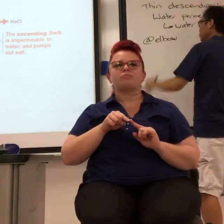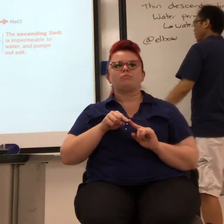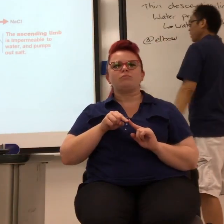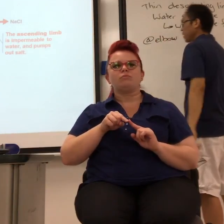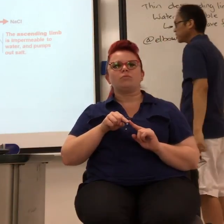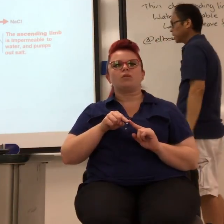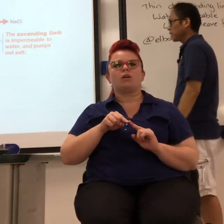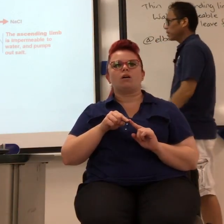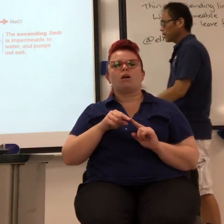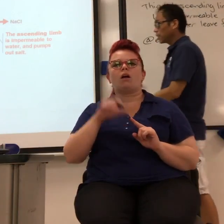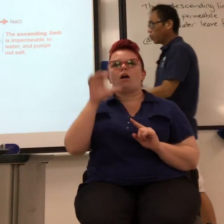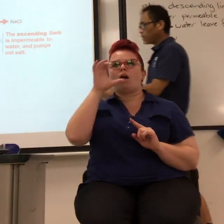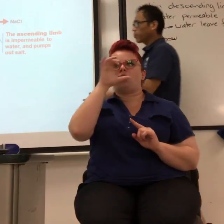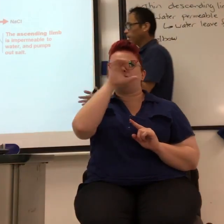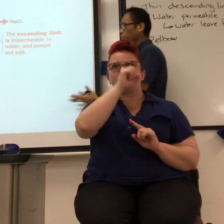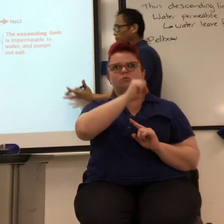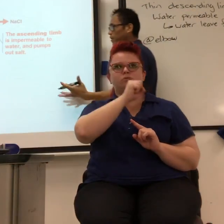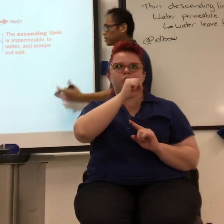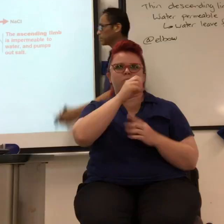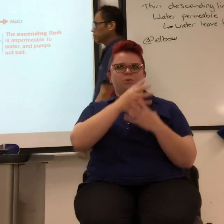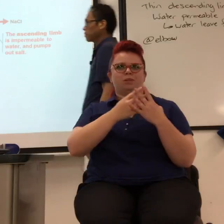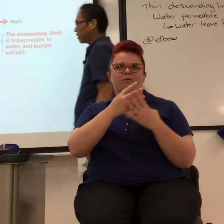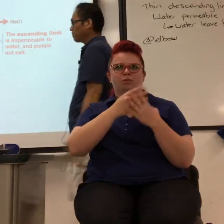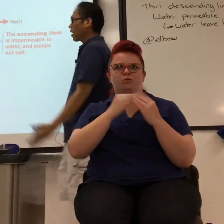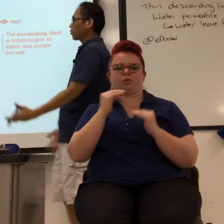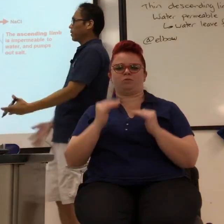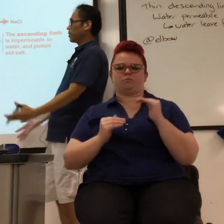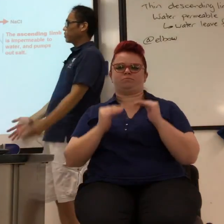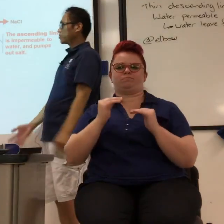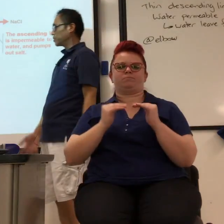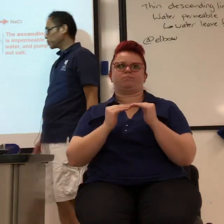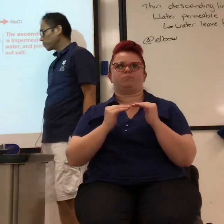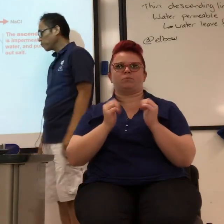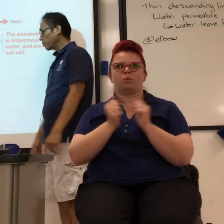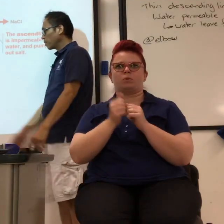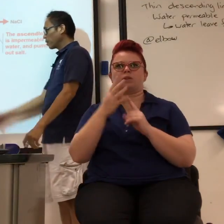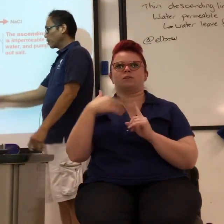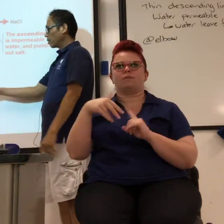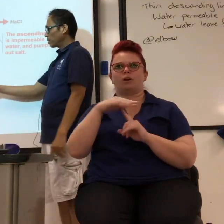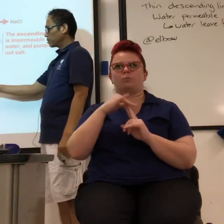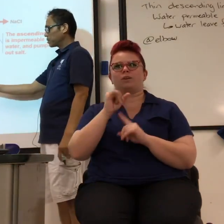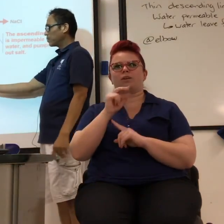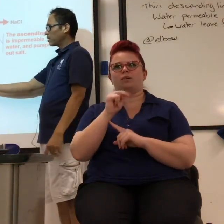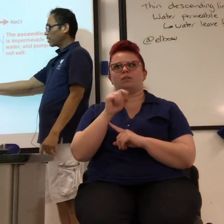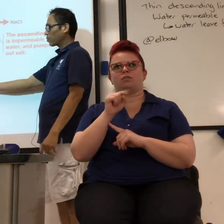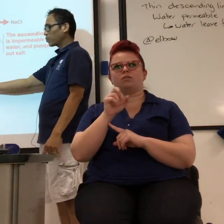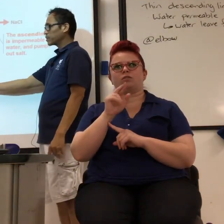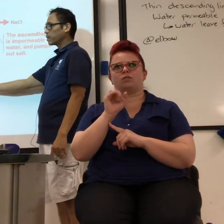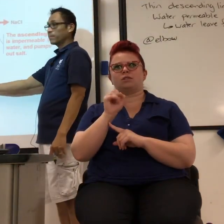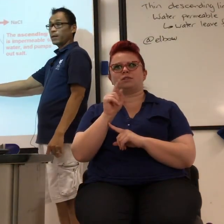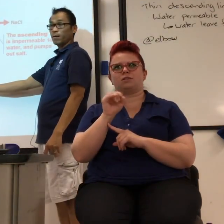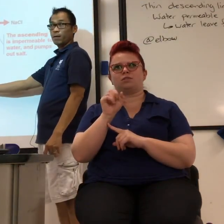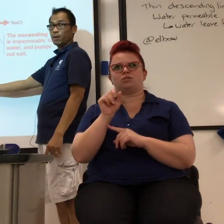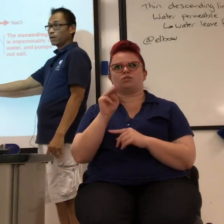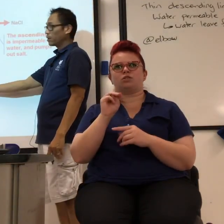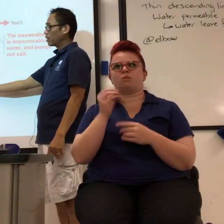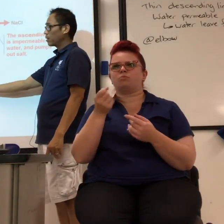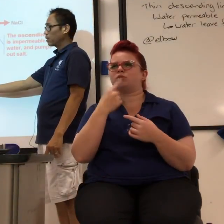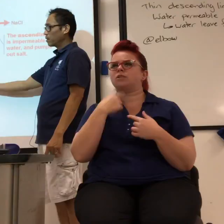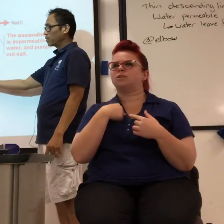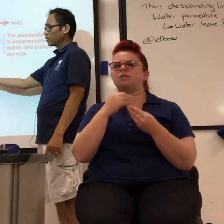Assume the filtrate has equilibrated with its environment, the interstitium. Just give me a number. What's it going to be?